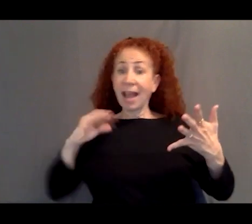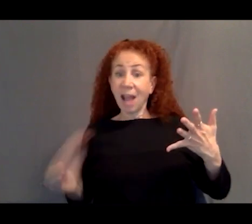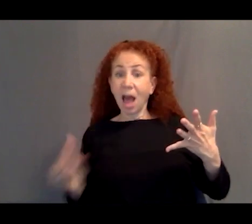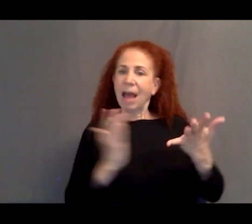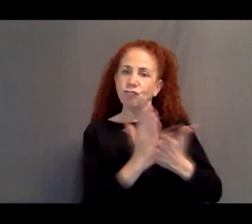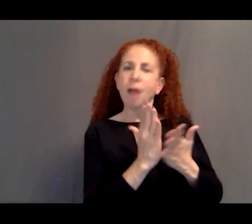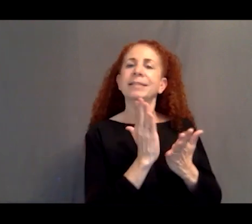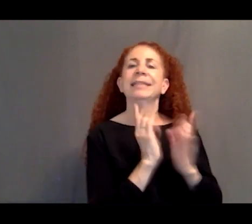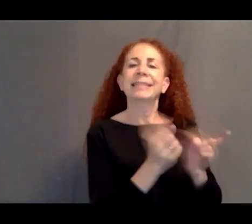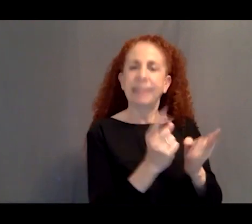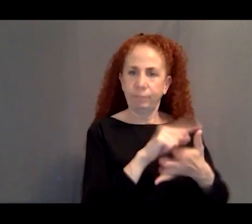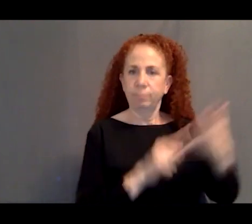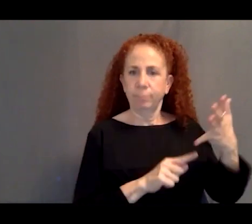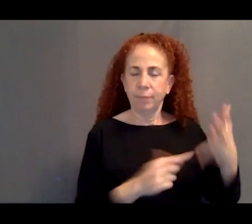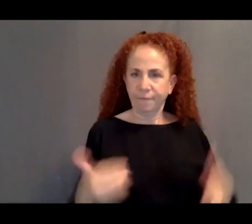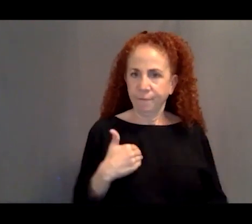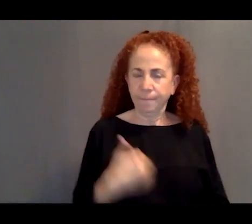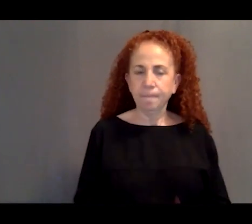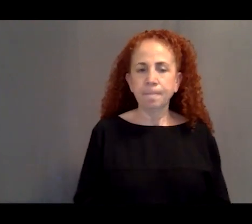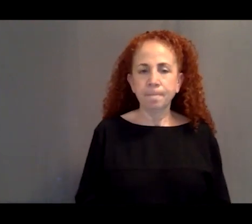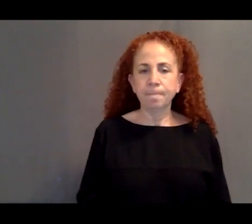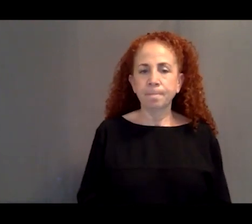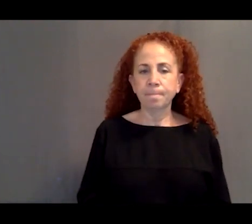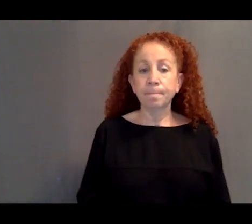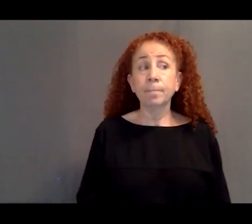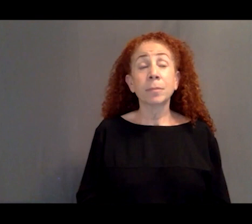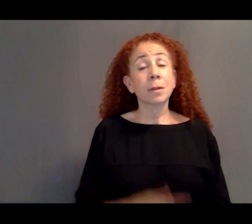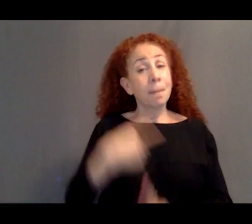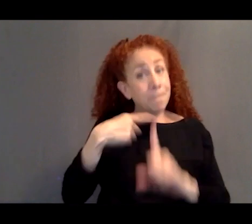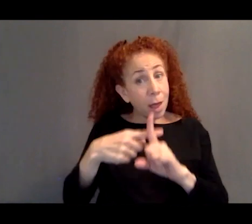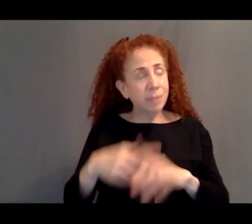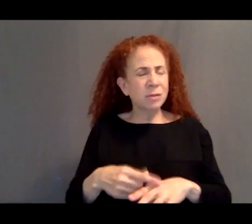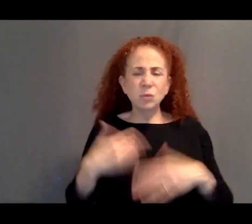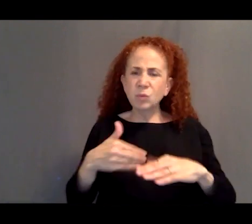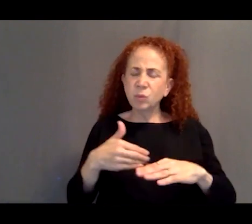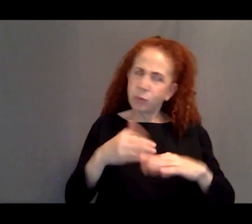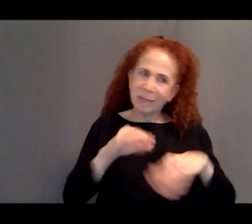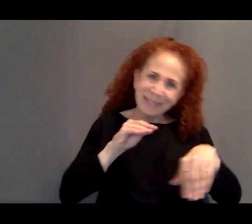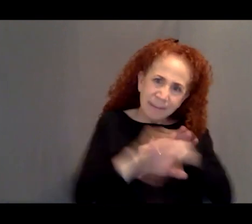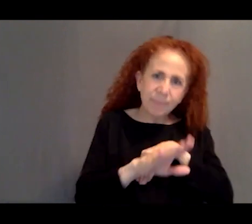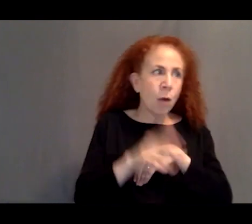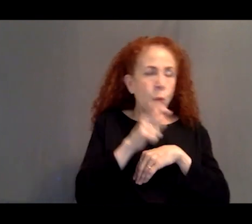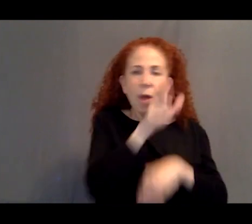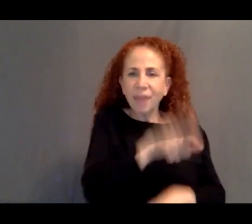right? It's also powerfully shaped personhood and agency,